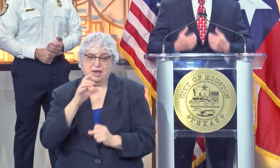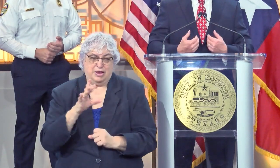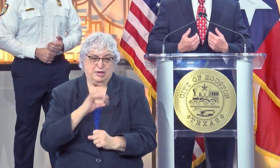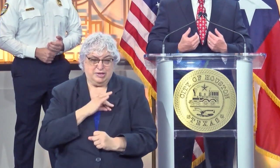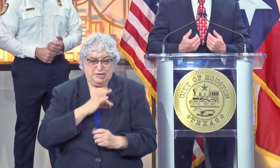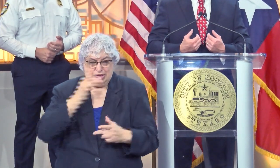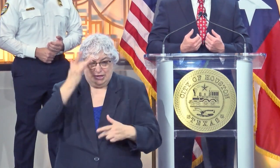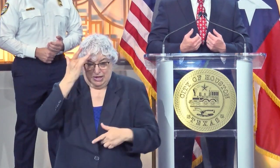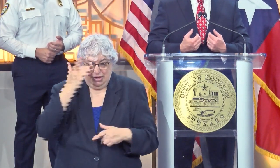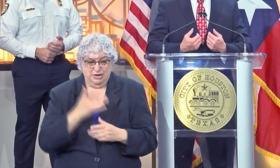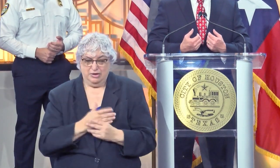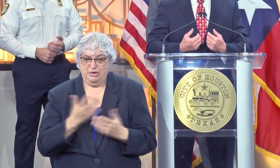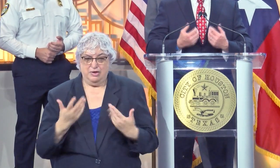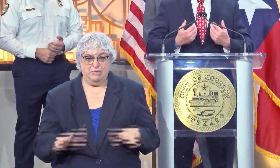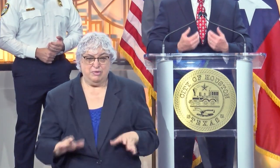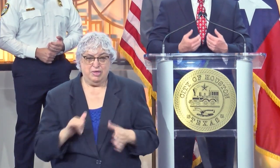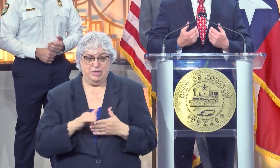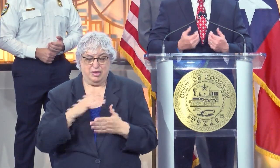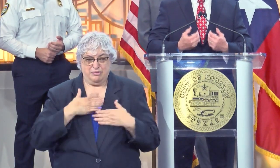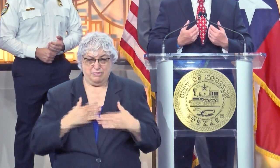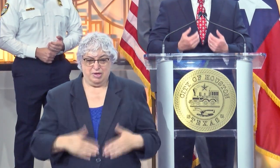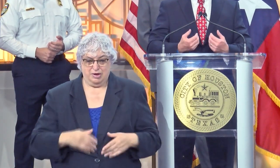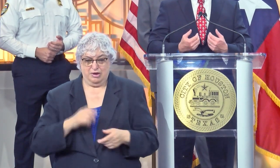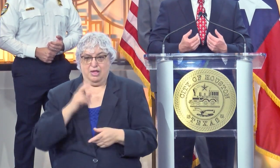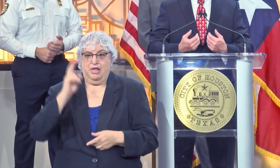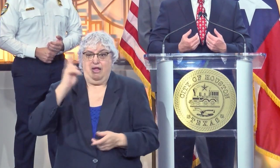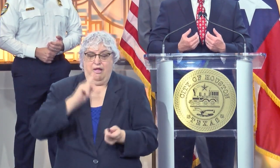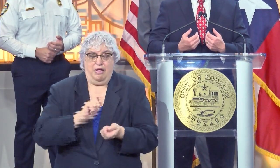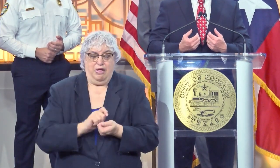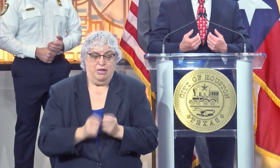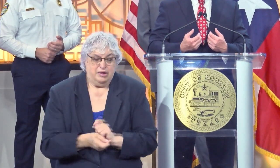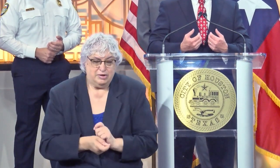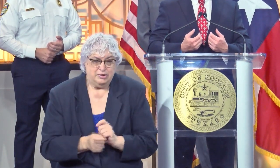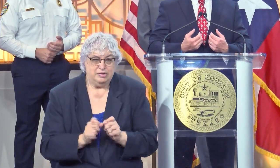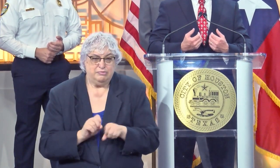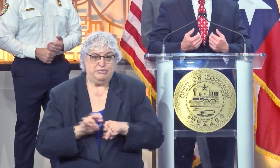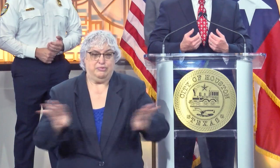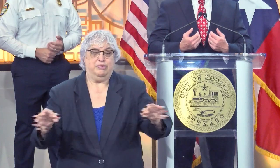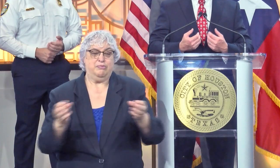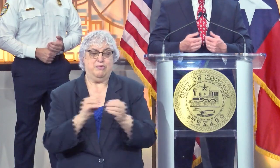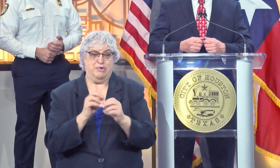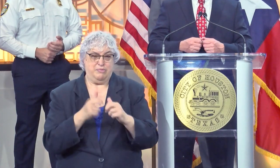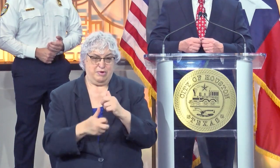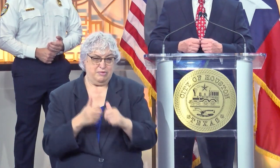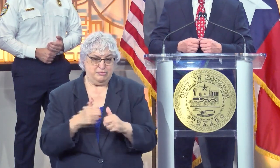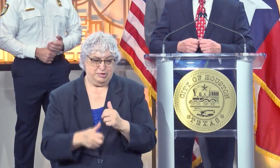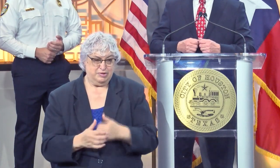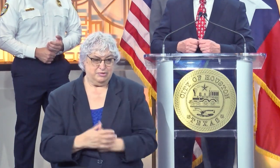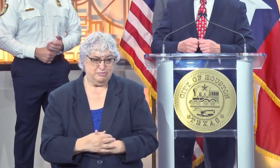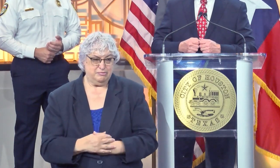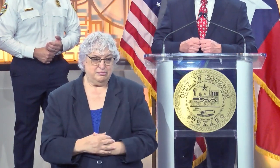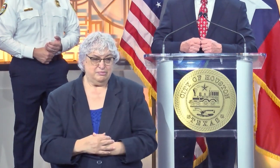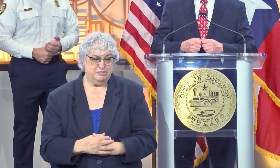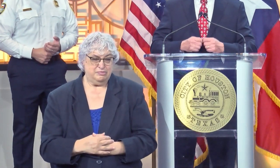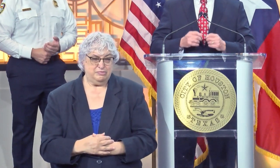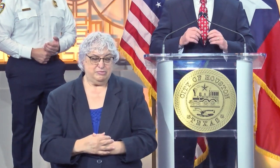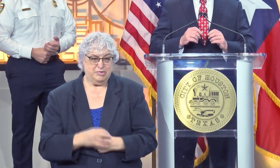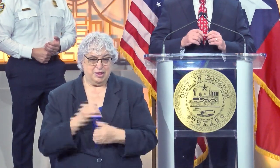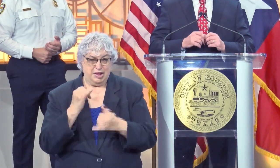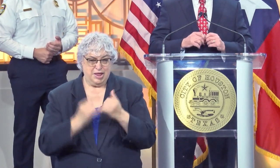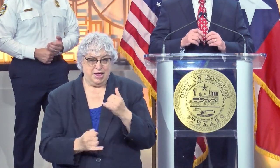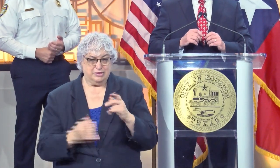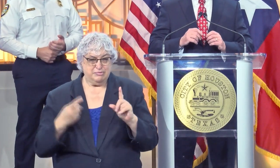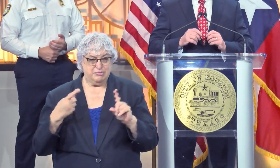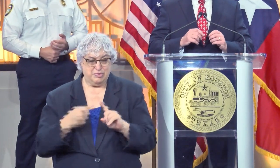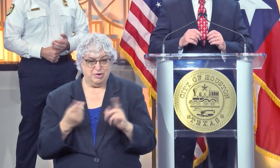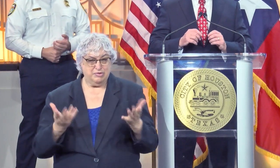place, because certainly you don't want to be the one whose body inadvertently makes the mutation that causes even more problems, right? And then the last thing I want to point out